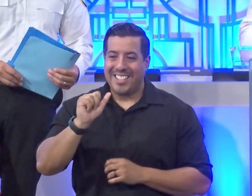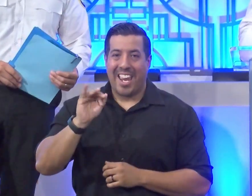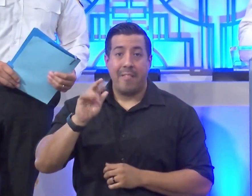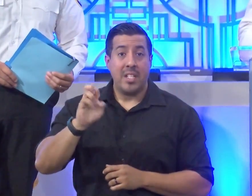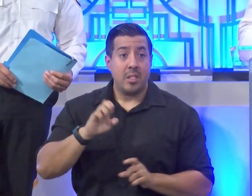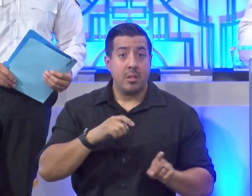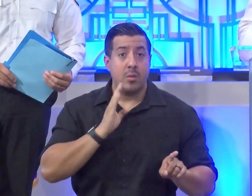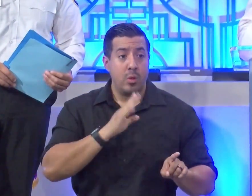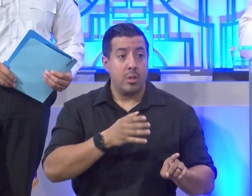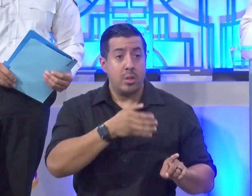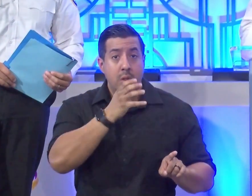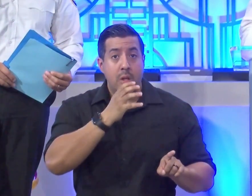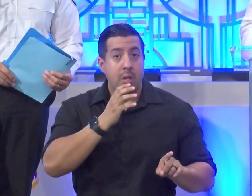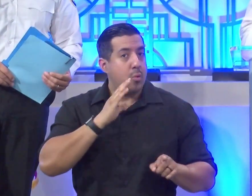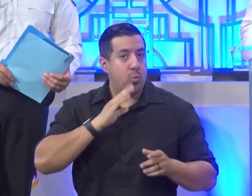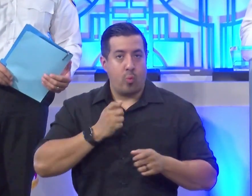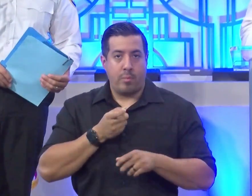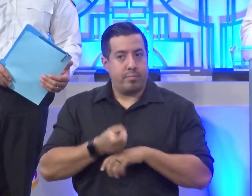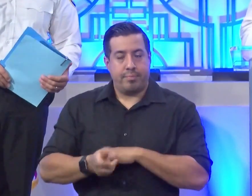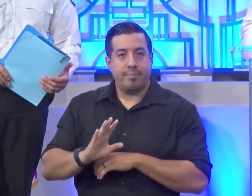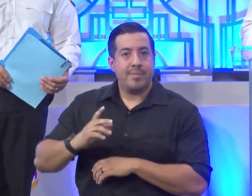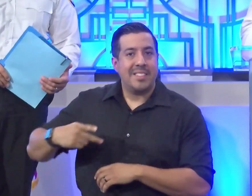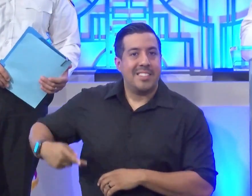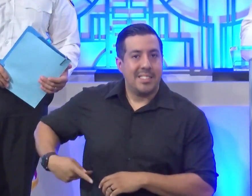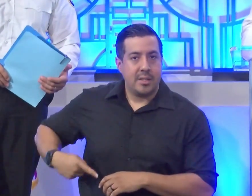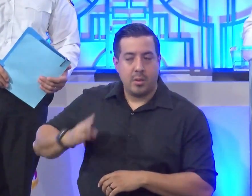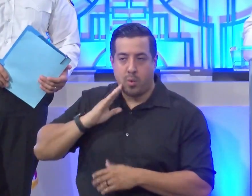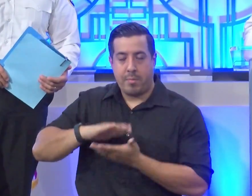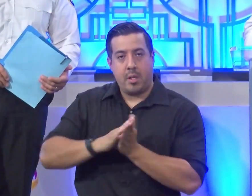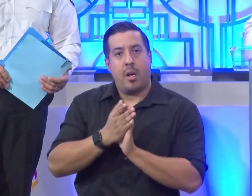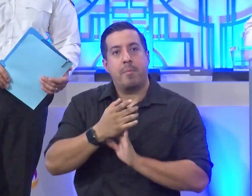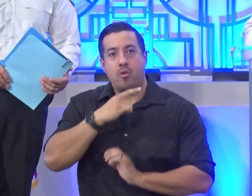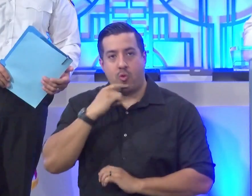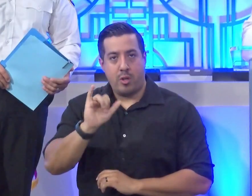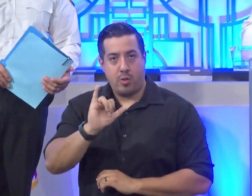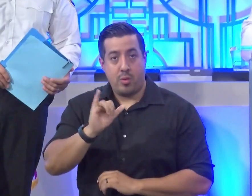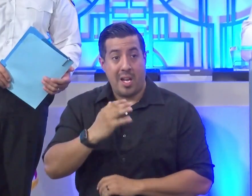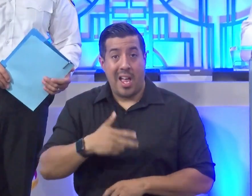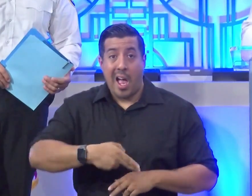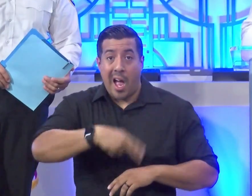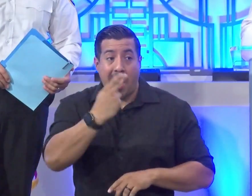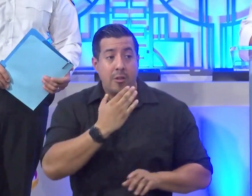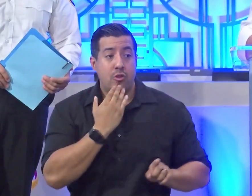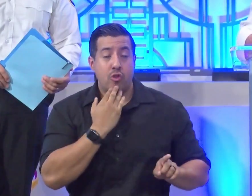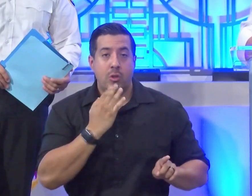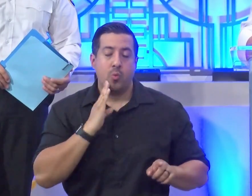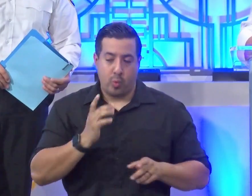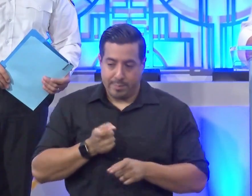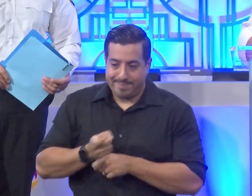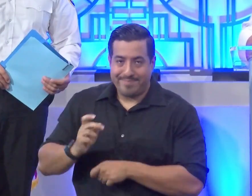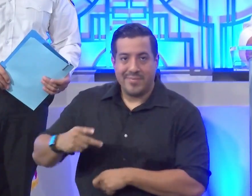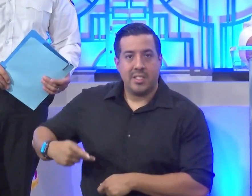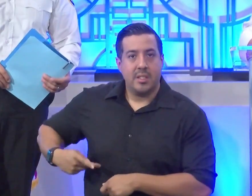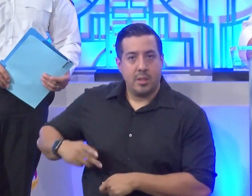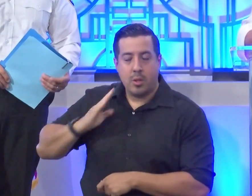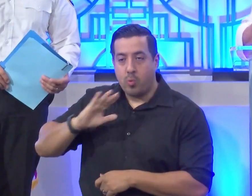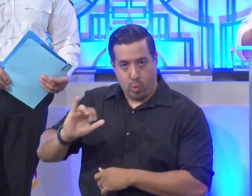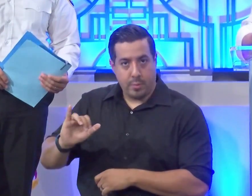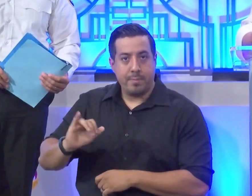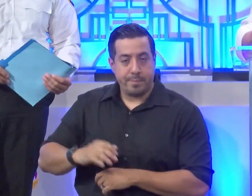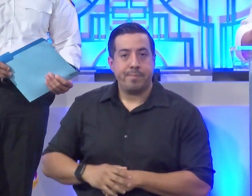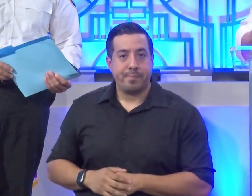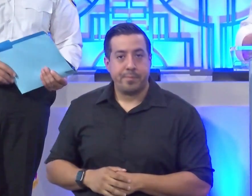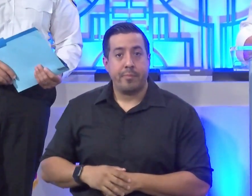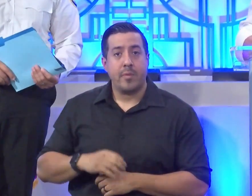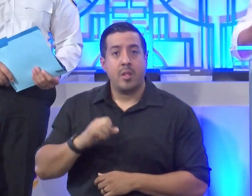caffeine will stimulate your kidneys and dehydrate you more quickly. And also the high sugar content will stimulate your kidneys and dehydrate you more quickly. The